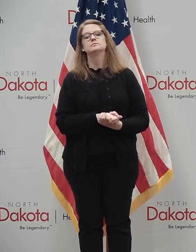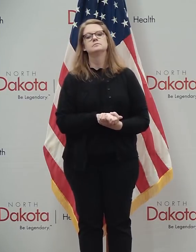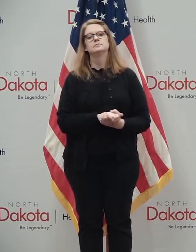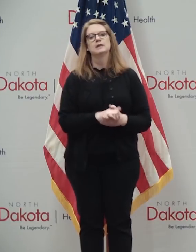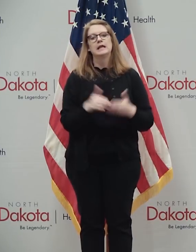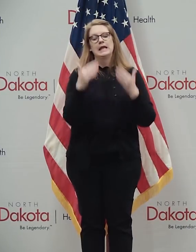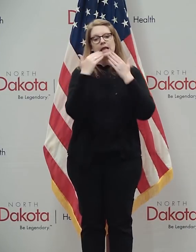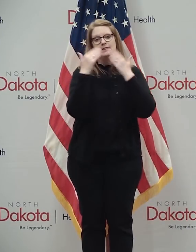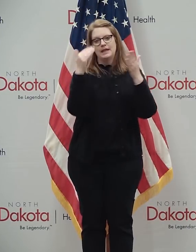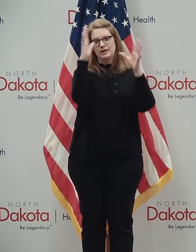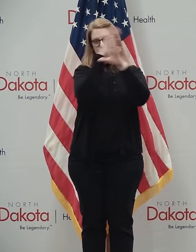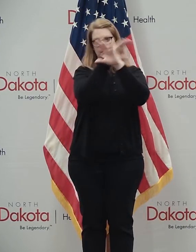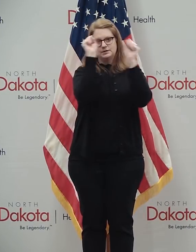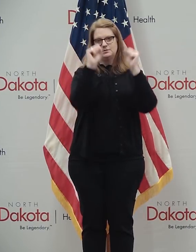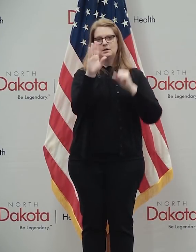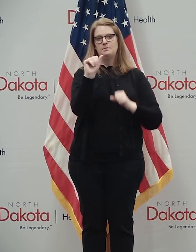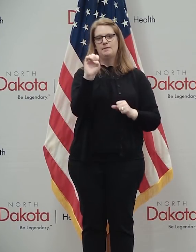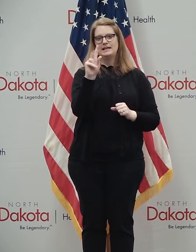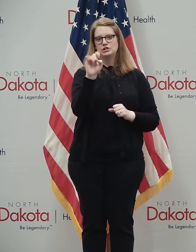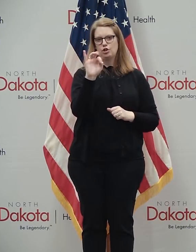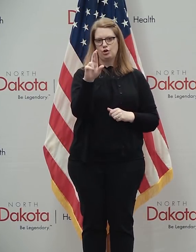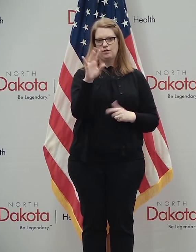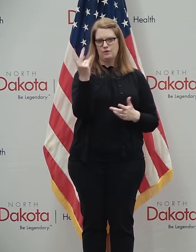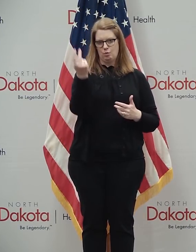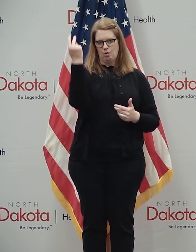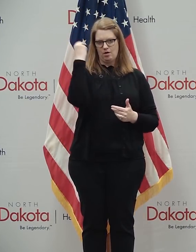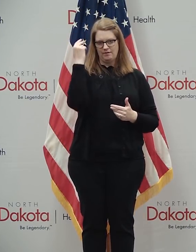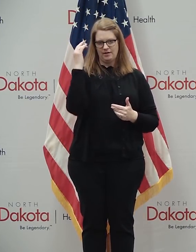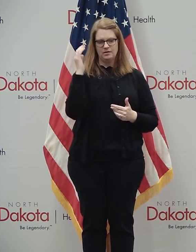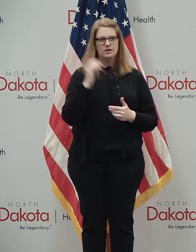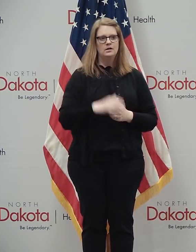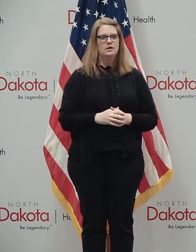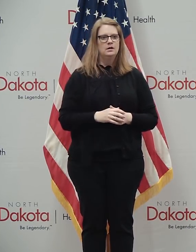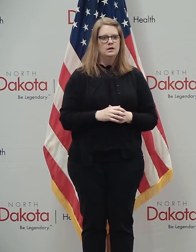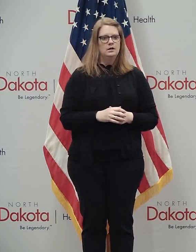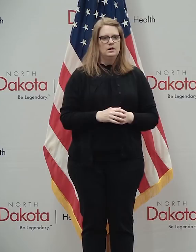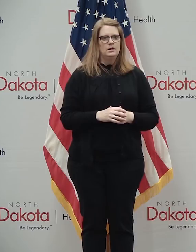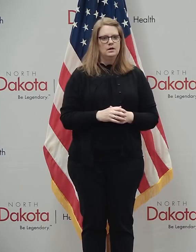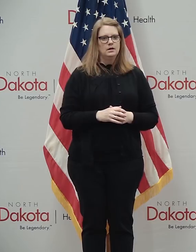Thank you, Superintendent Baesler, for covering all that. It